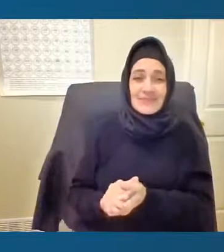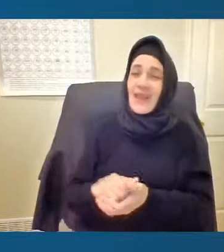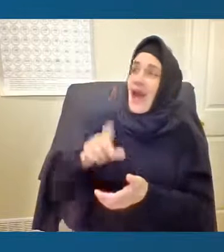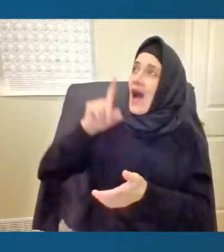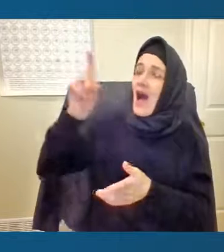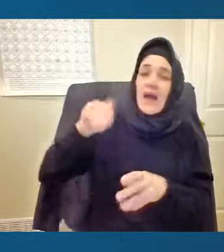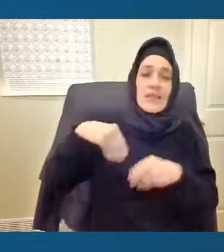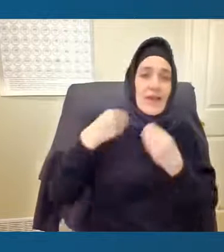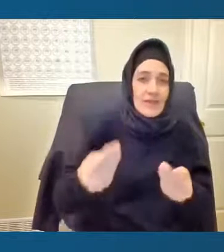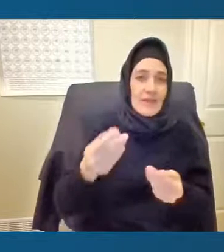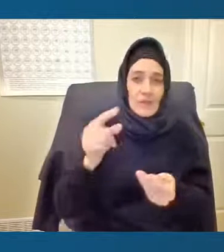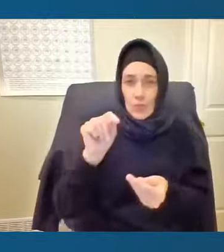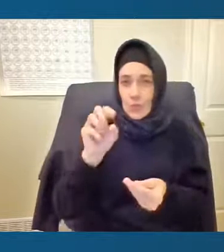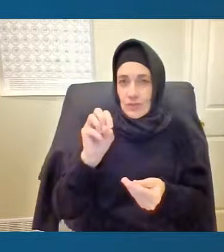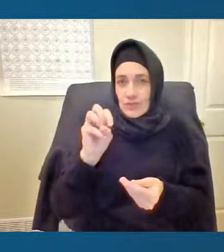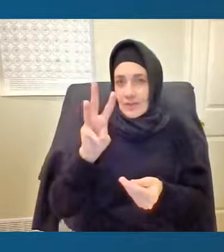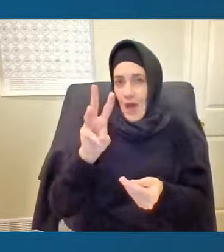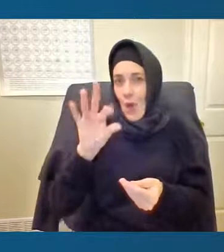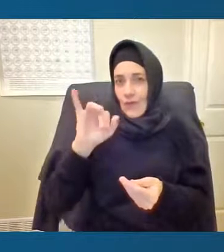conclude?